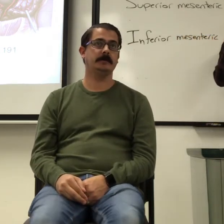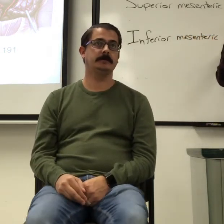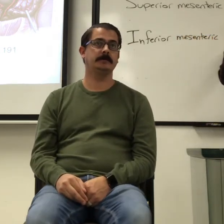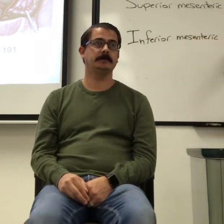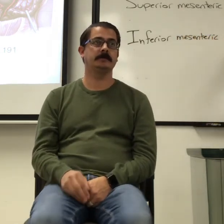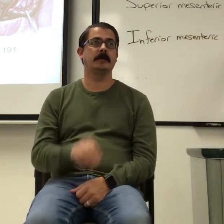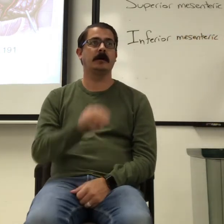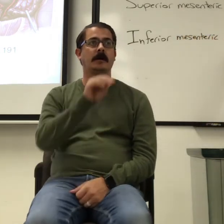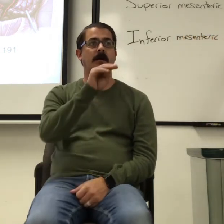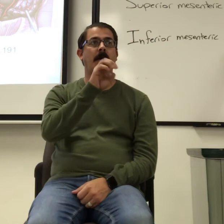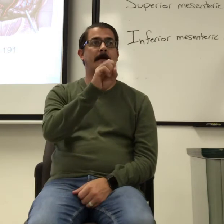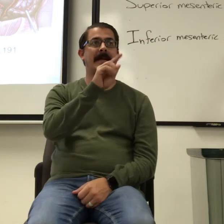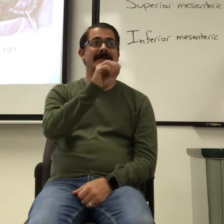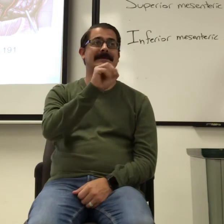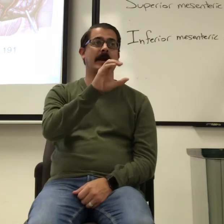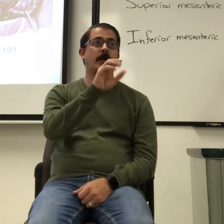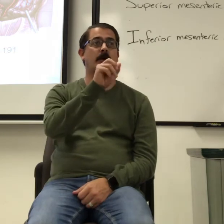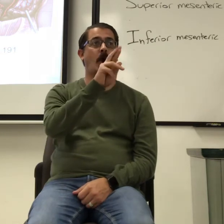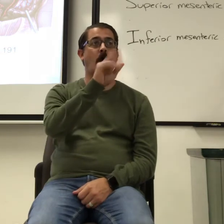mesenteric artery, it supplies,